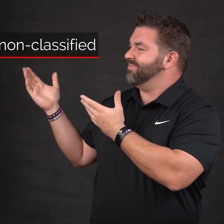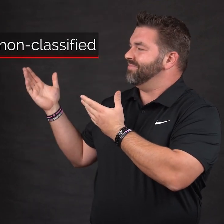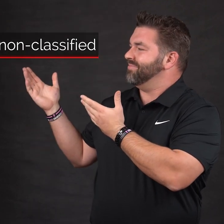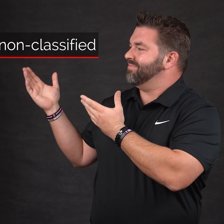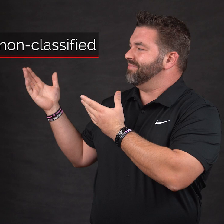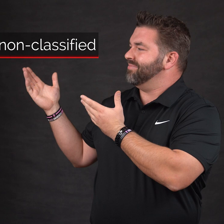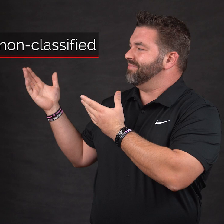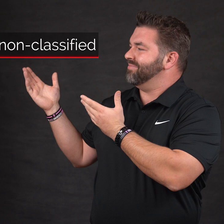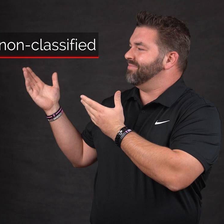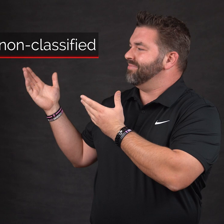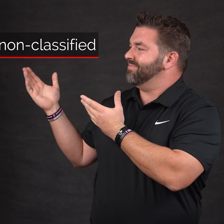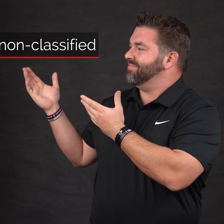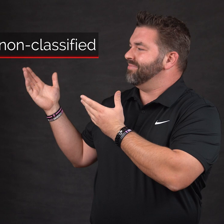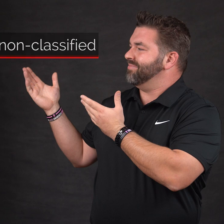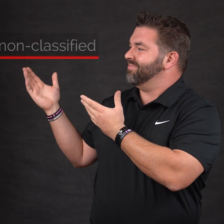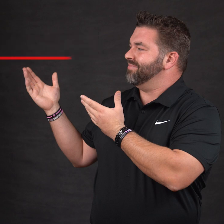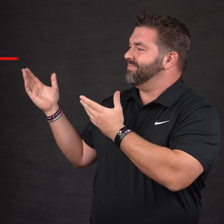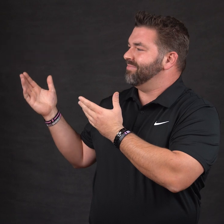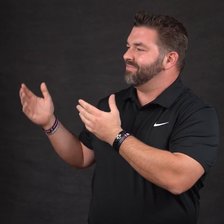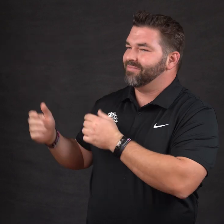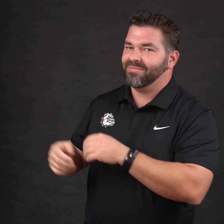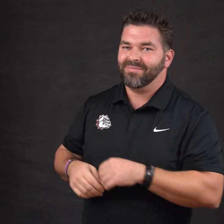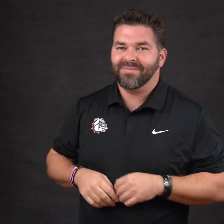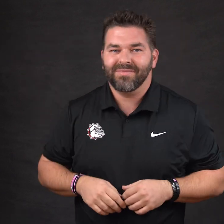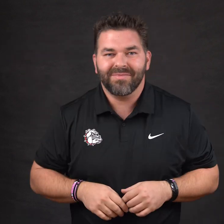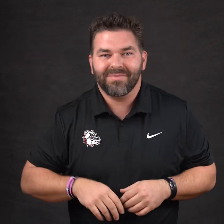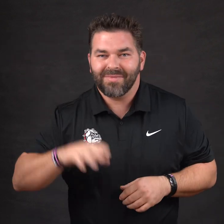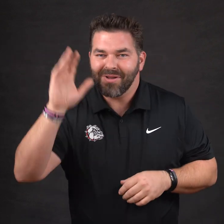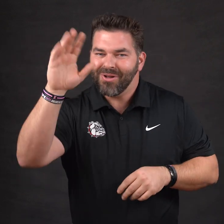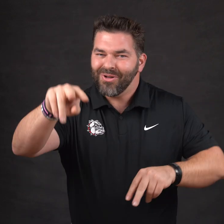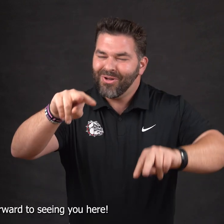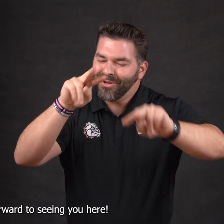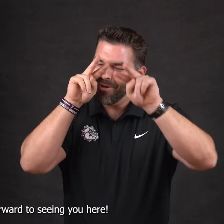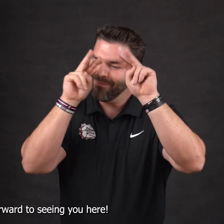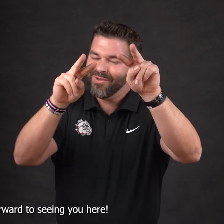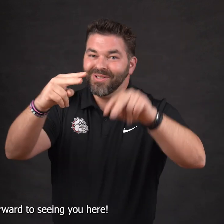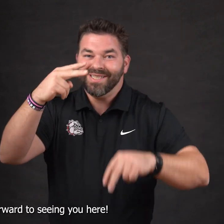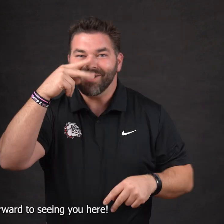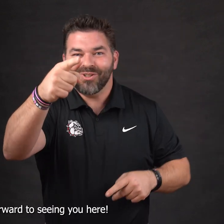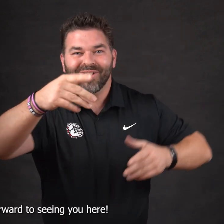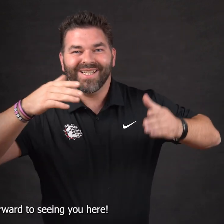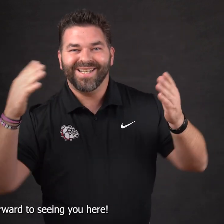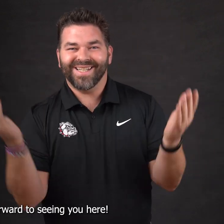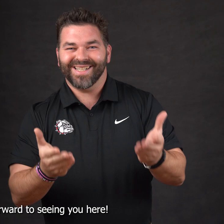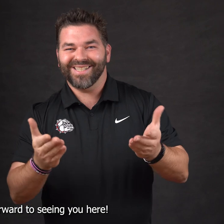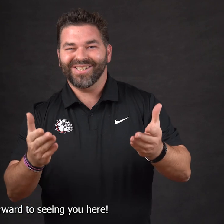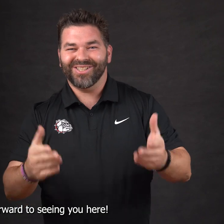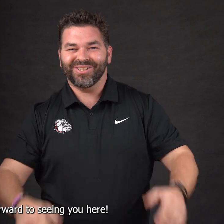csdb.colorado.gov/non-classified. We look forward to seeing you here.